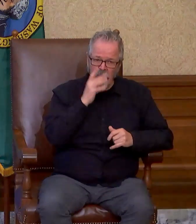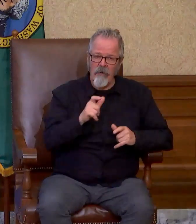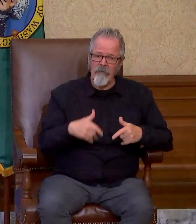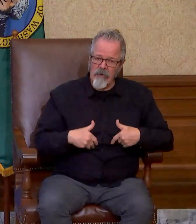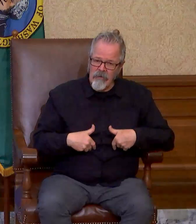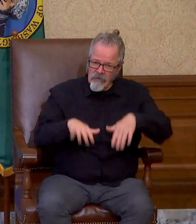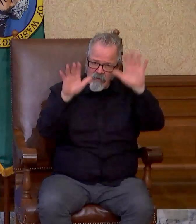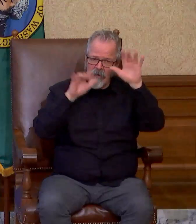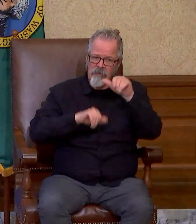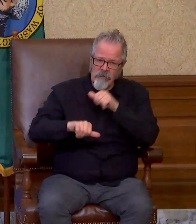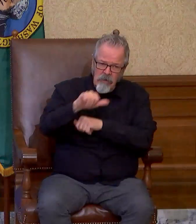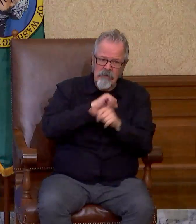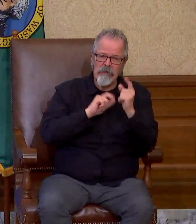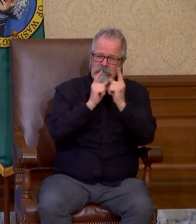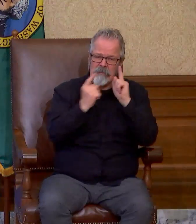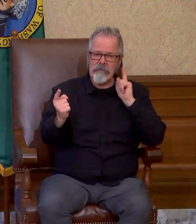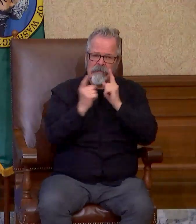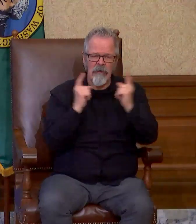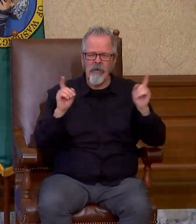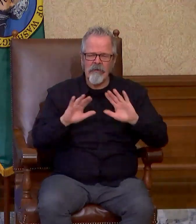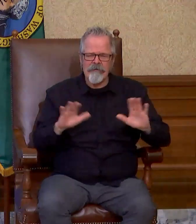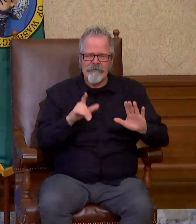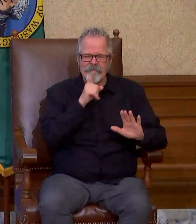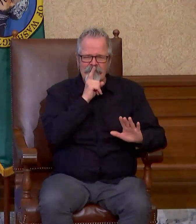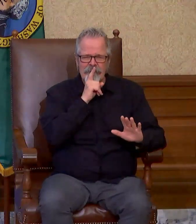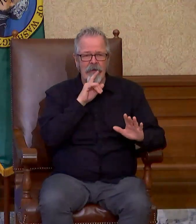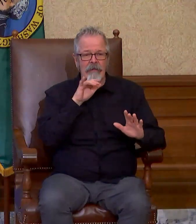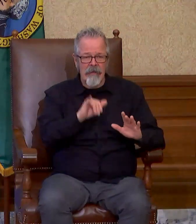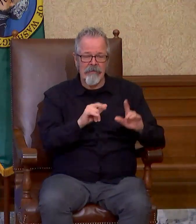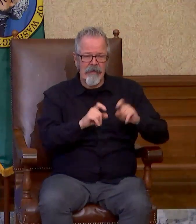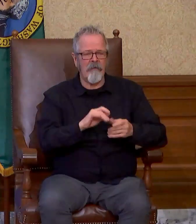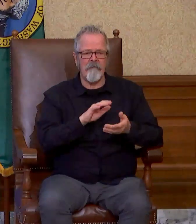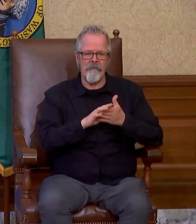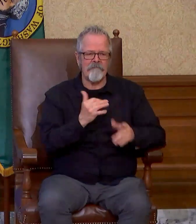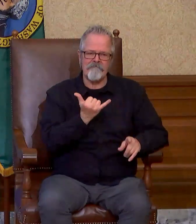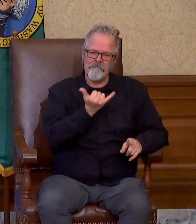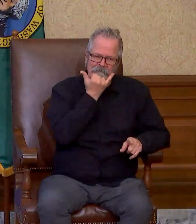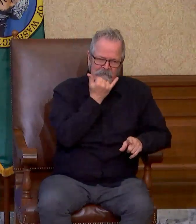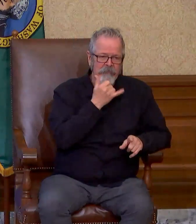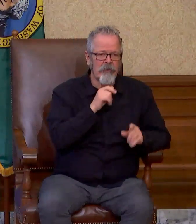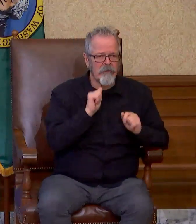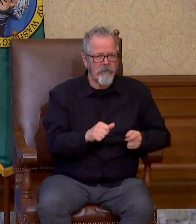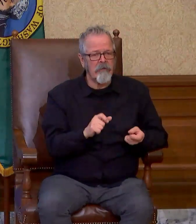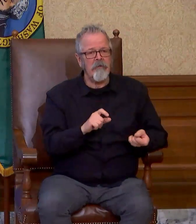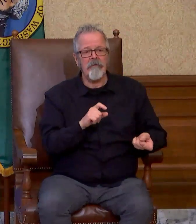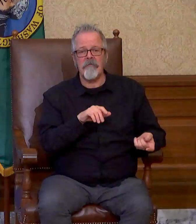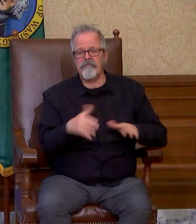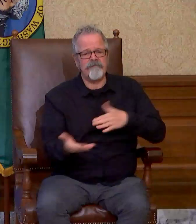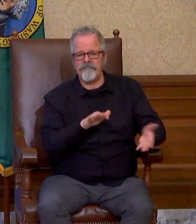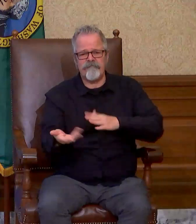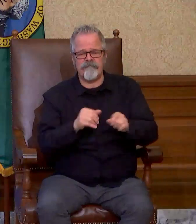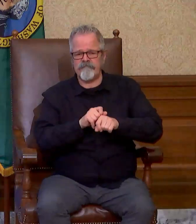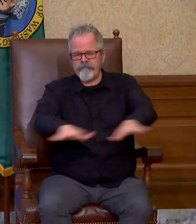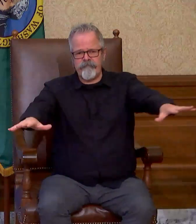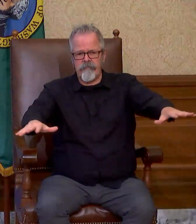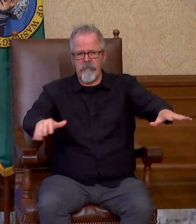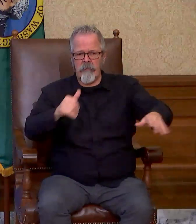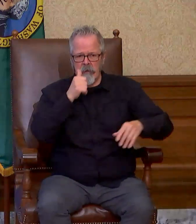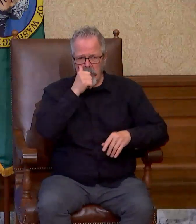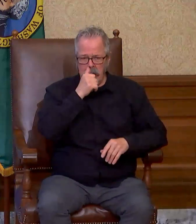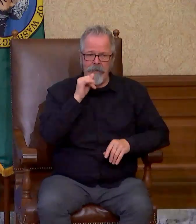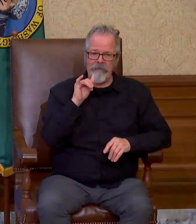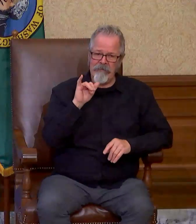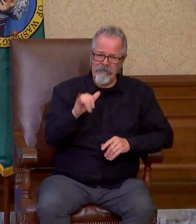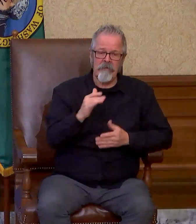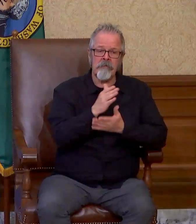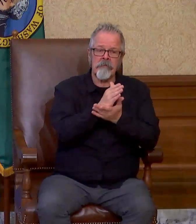mistake. Now, there are some that are trying to trumpet that and suggest that's why we should just abandon our current efforts.